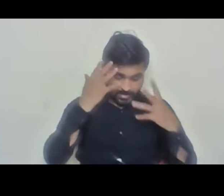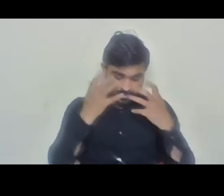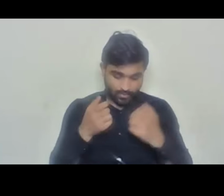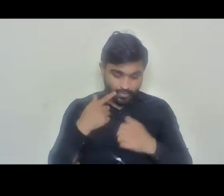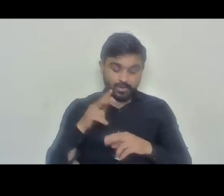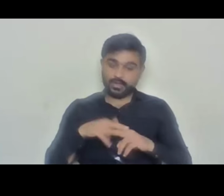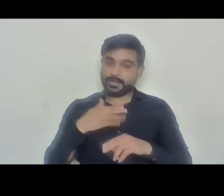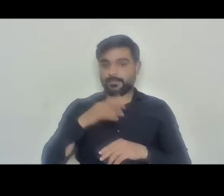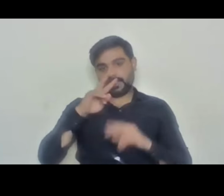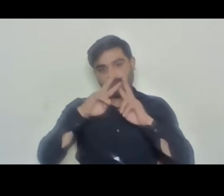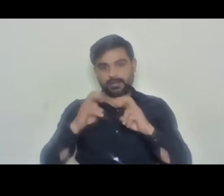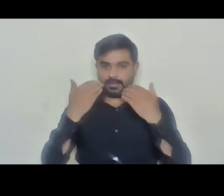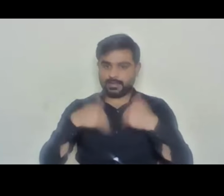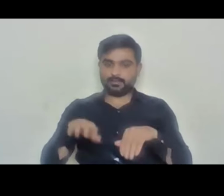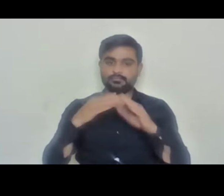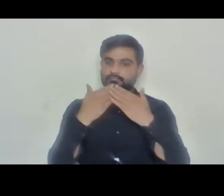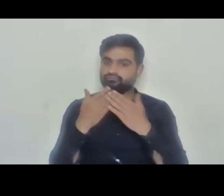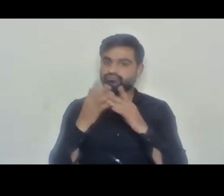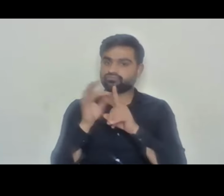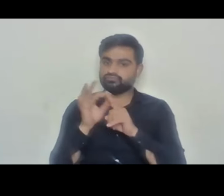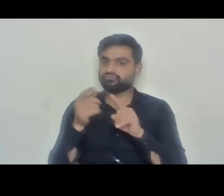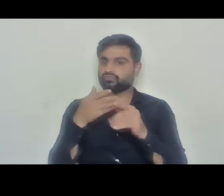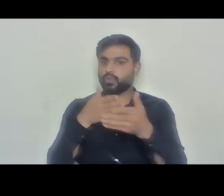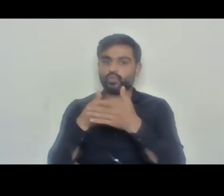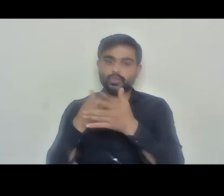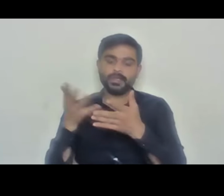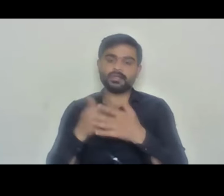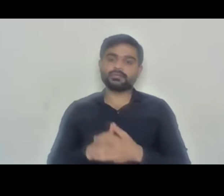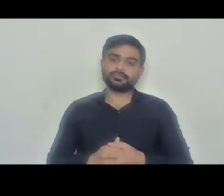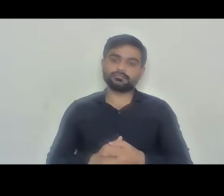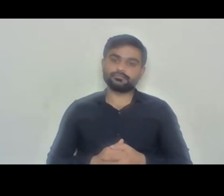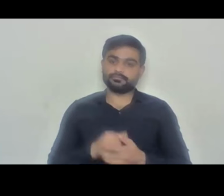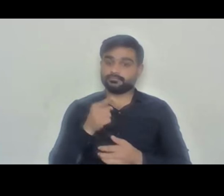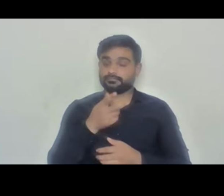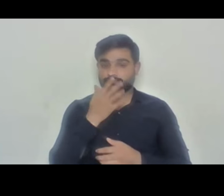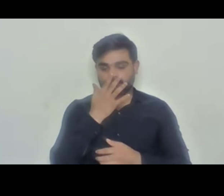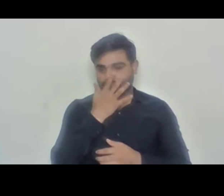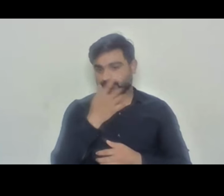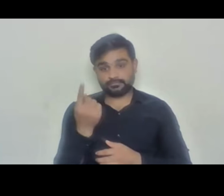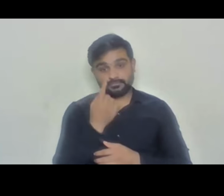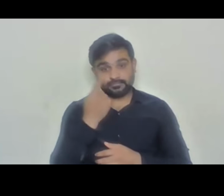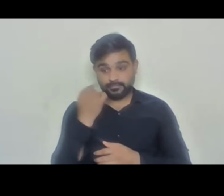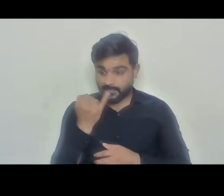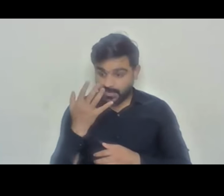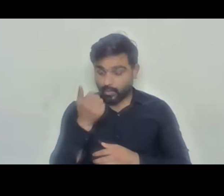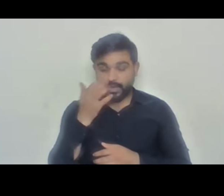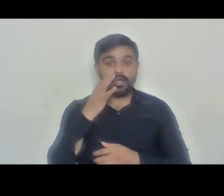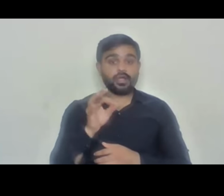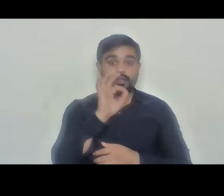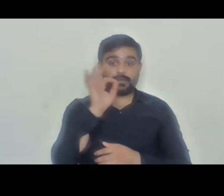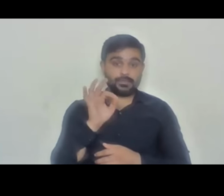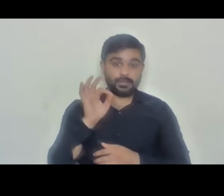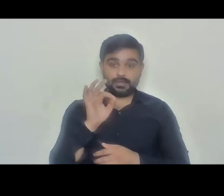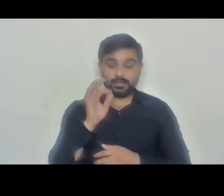if I, as a researcher, I'm reading something that you did, not only your findings are not important to me.